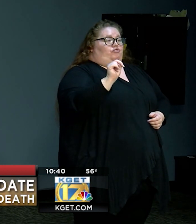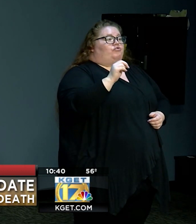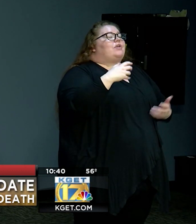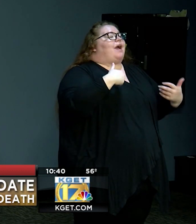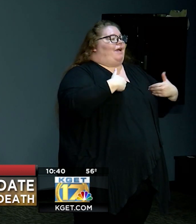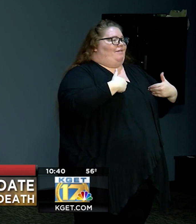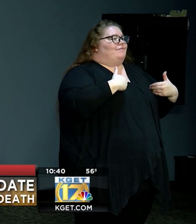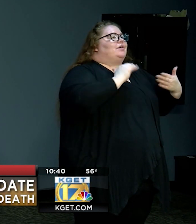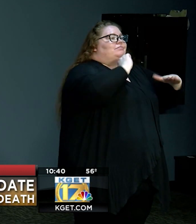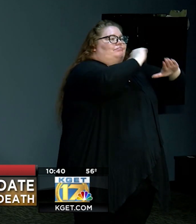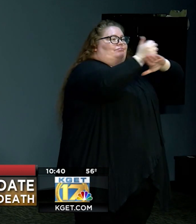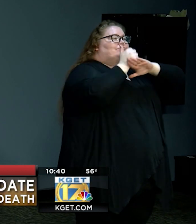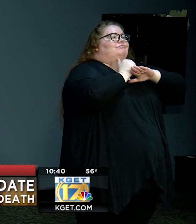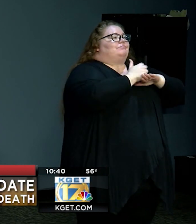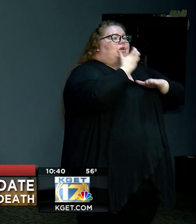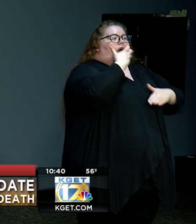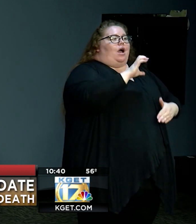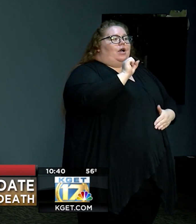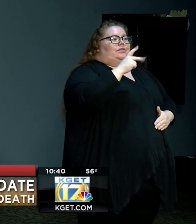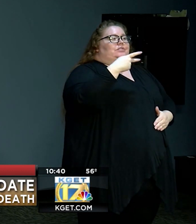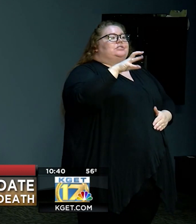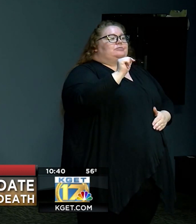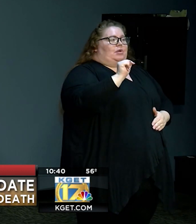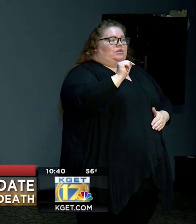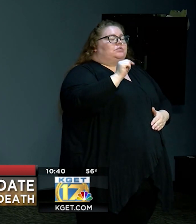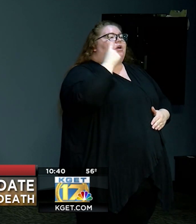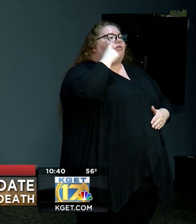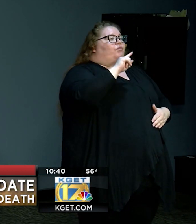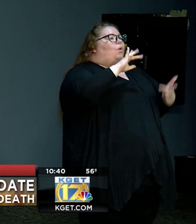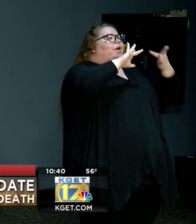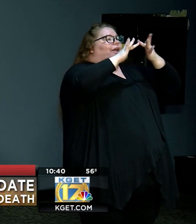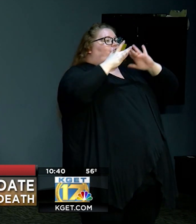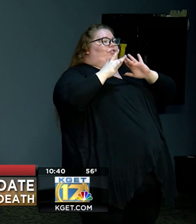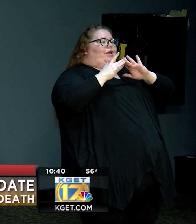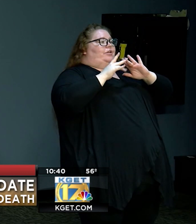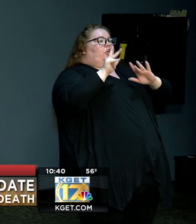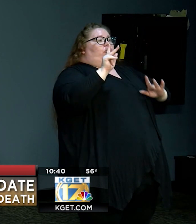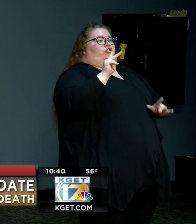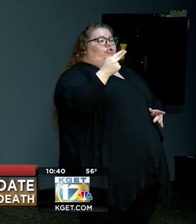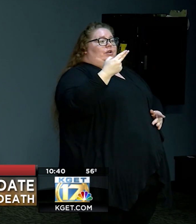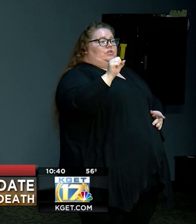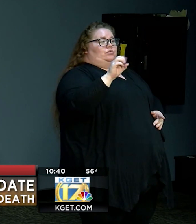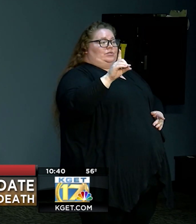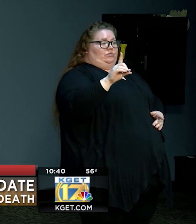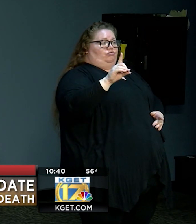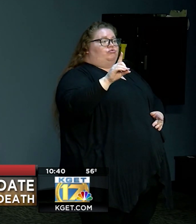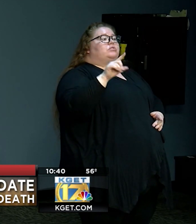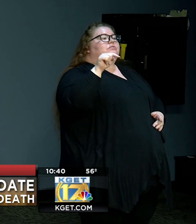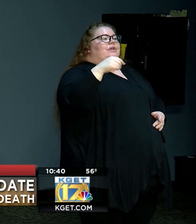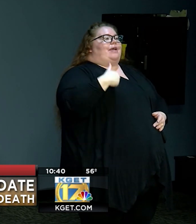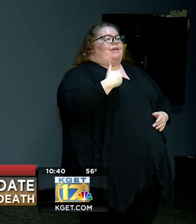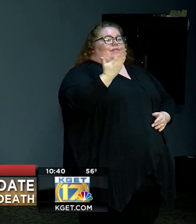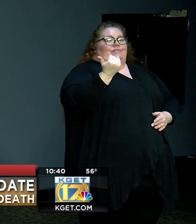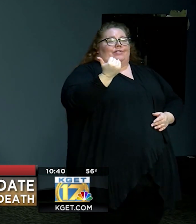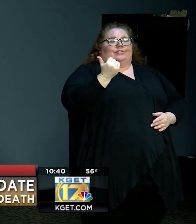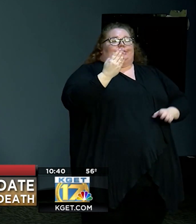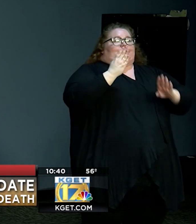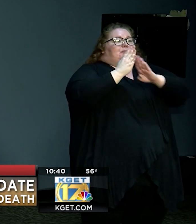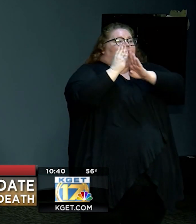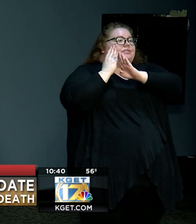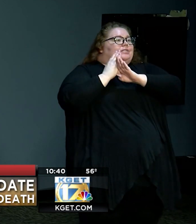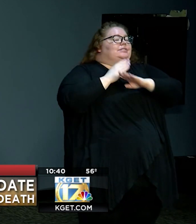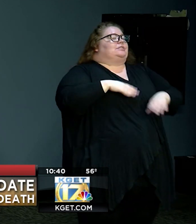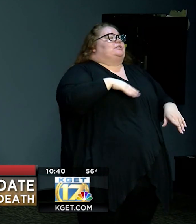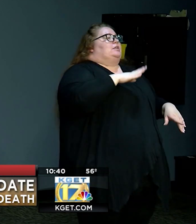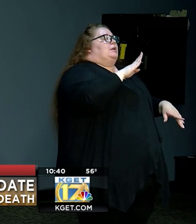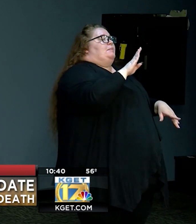for those who may not have internet connectivity at home. Kern High School District has 15 buses, Bakersfield City has